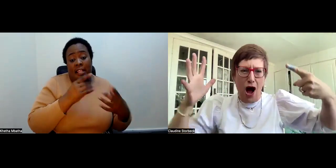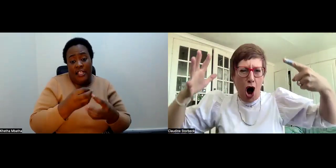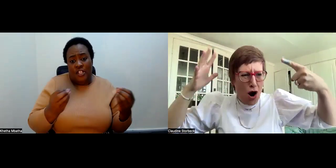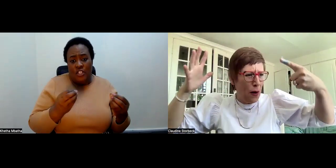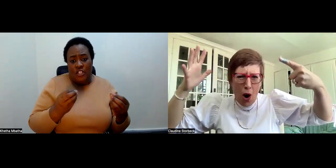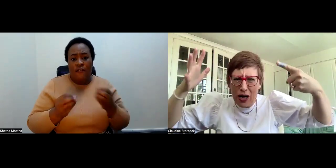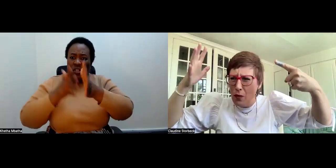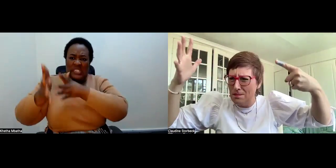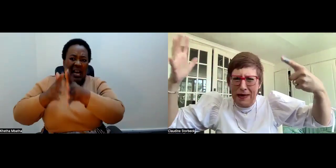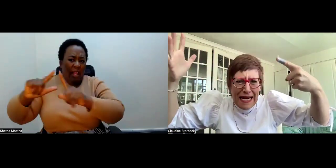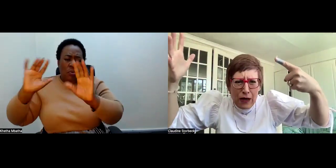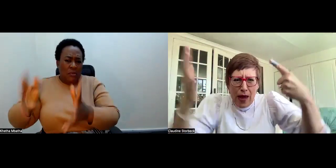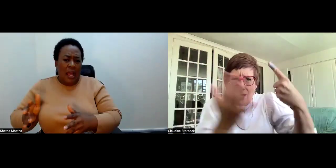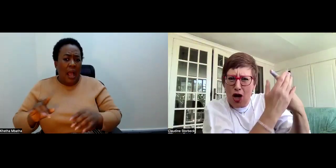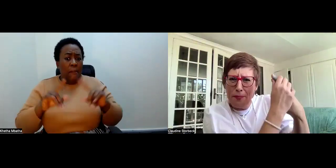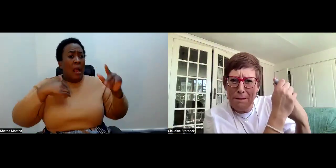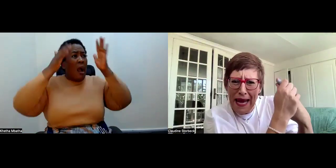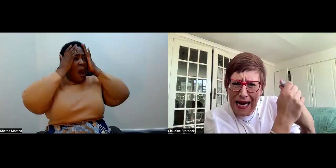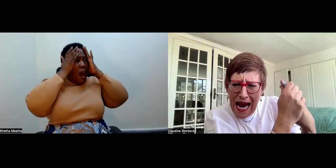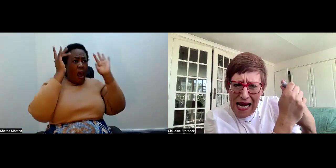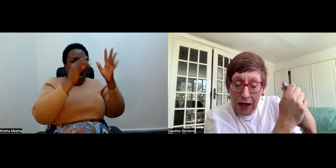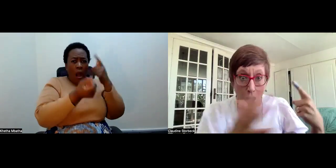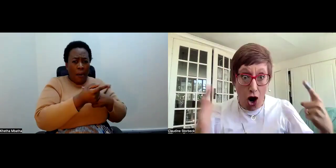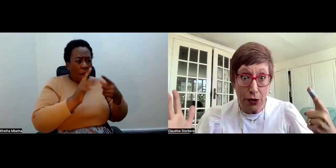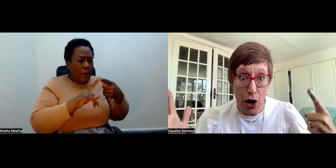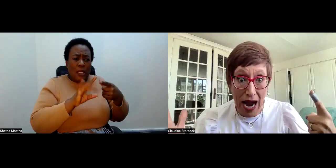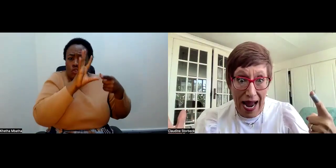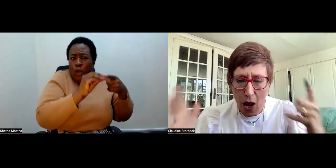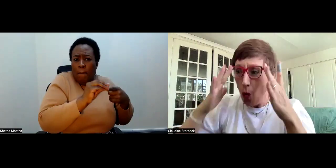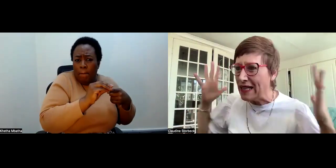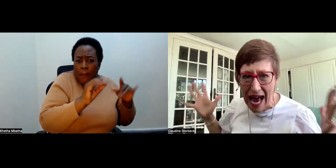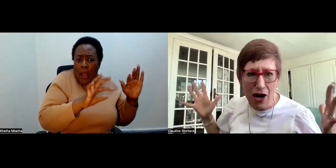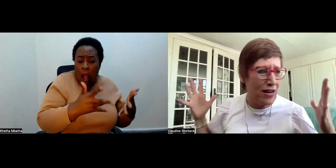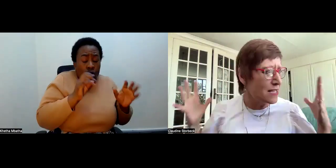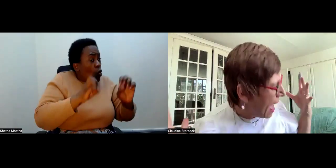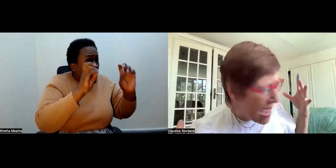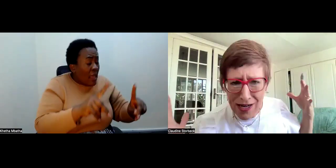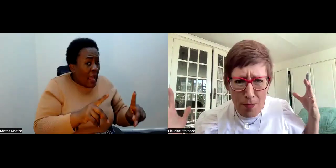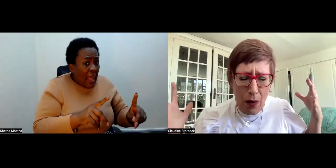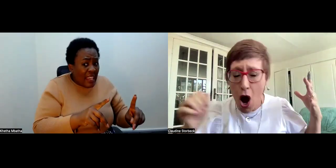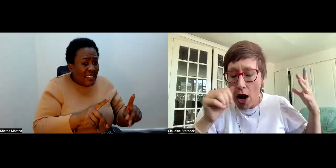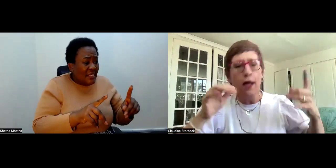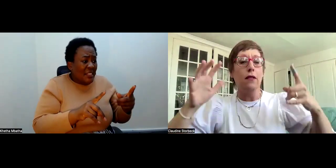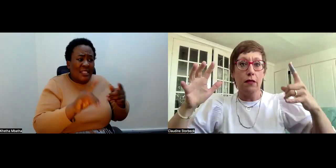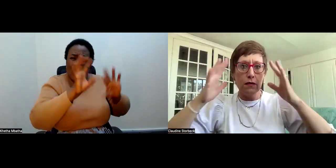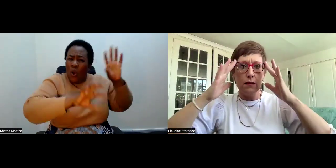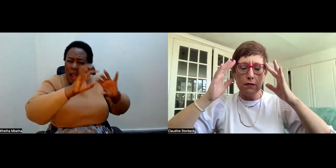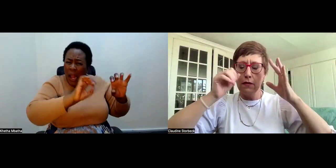like, oh my word, it was bleeding and we had to stop the bleeding. Are you okay? What color is blood? Oh my